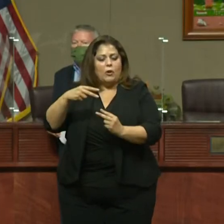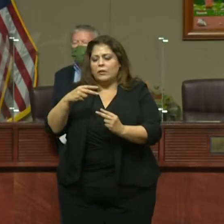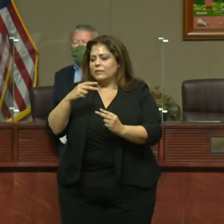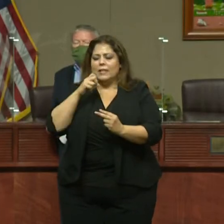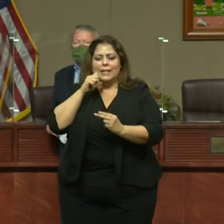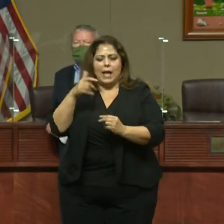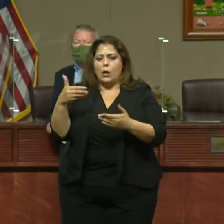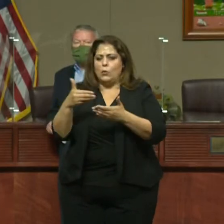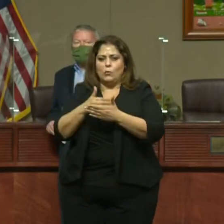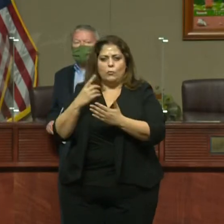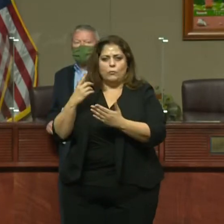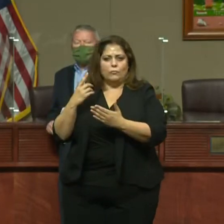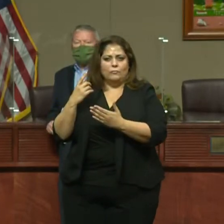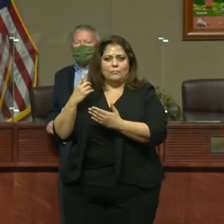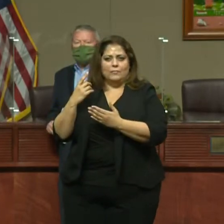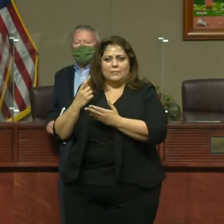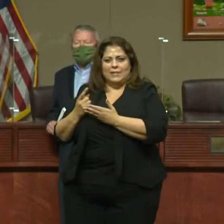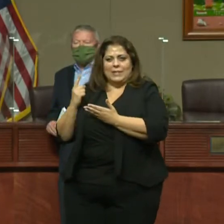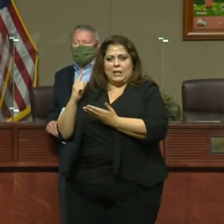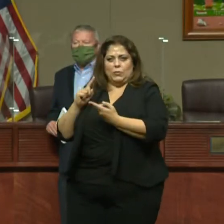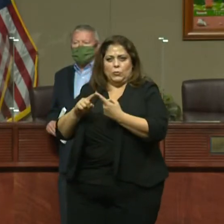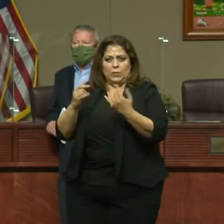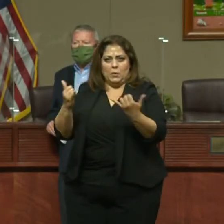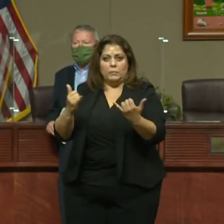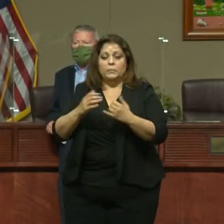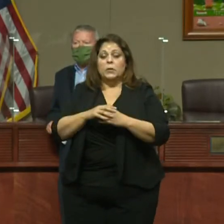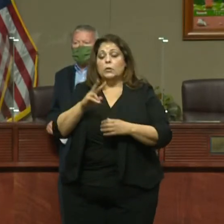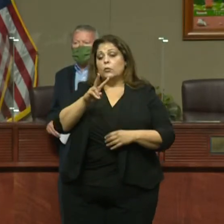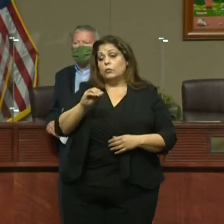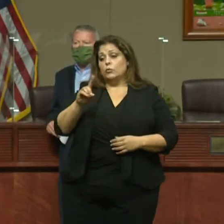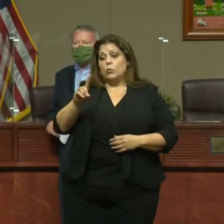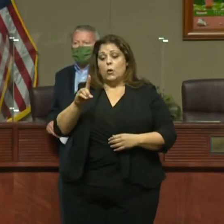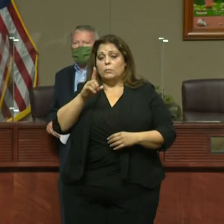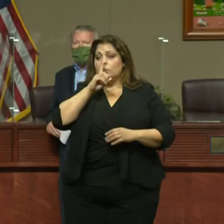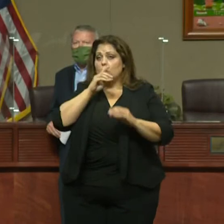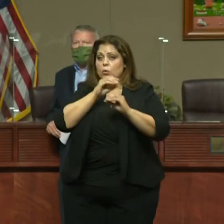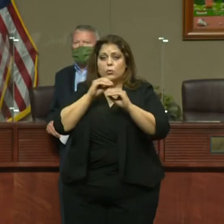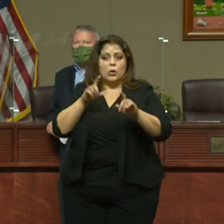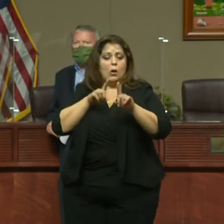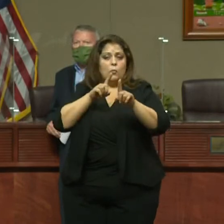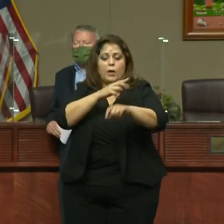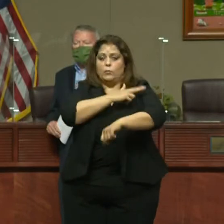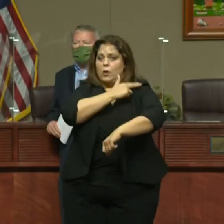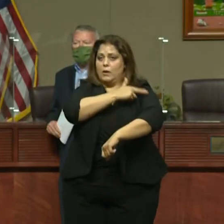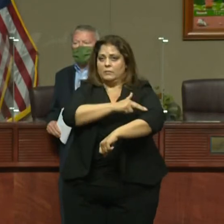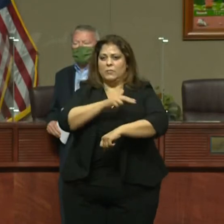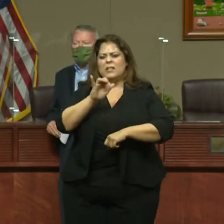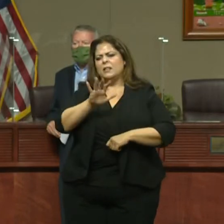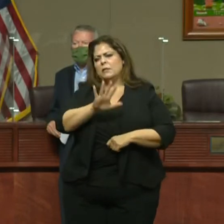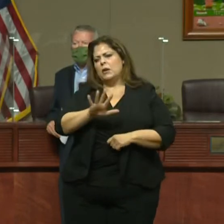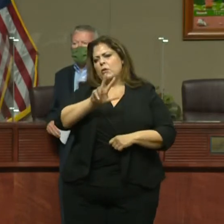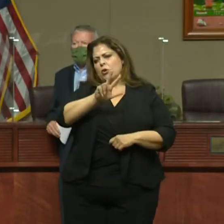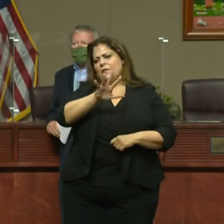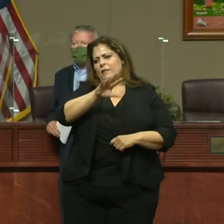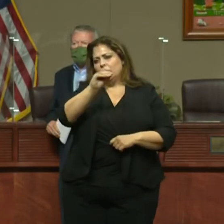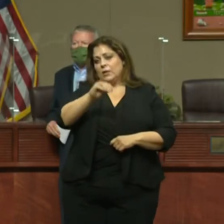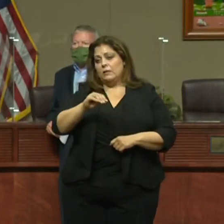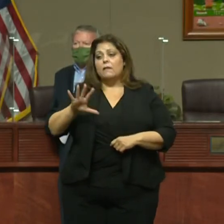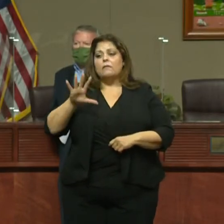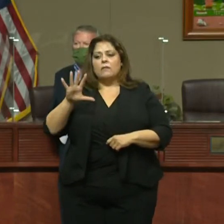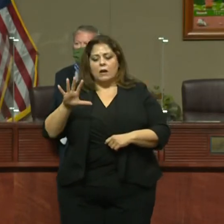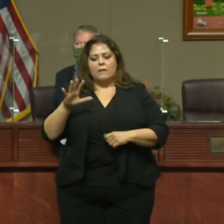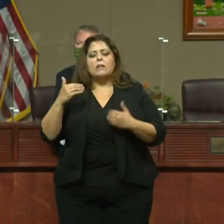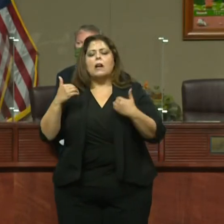spoke. 201 had no known hospitalization, 35%. 5 did have a